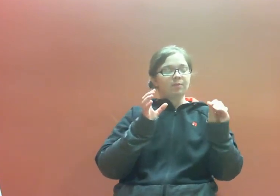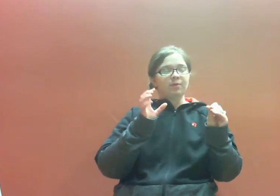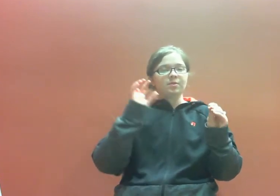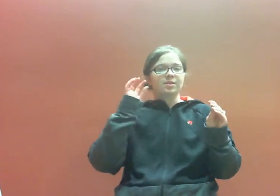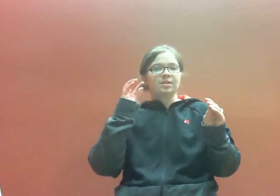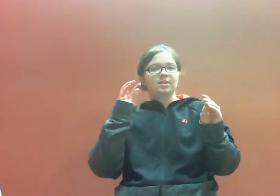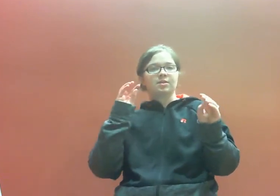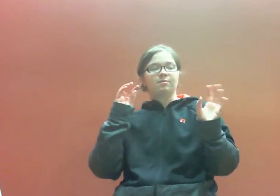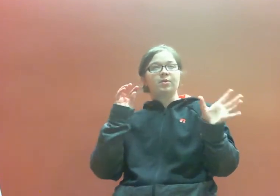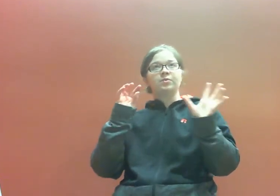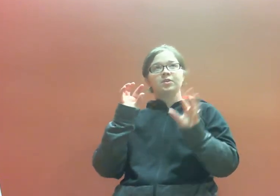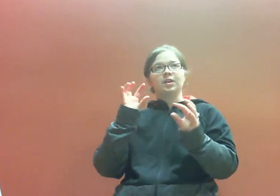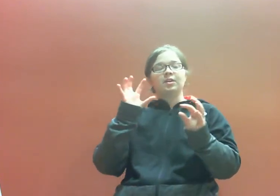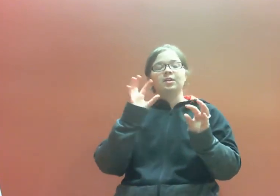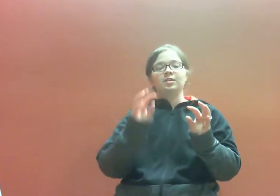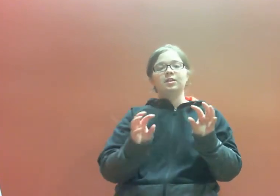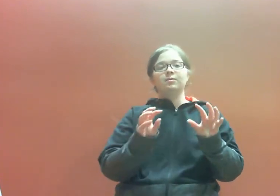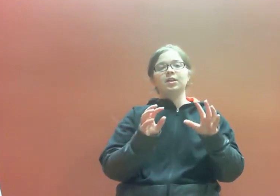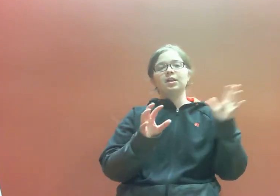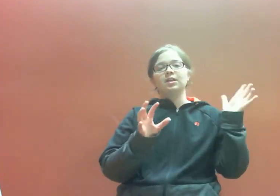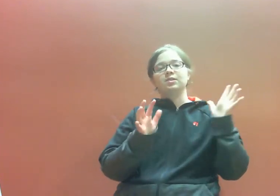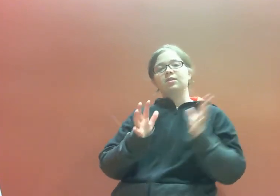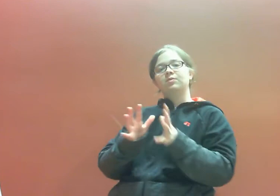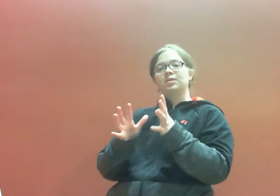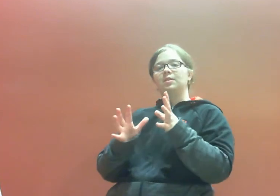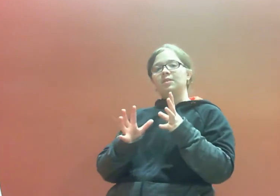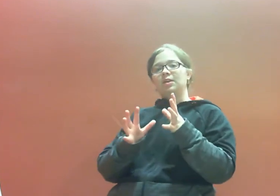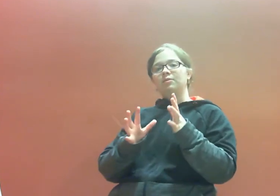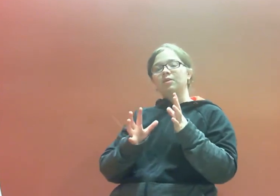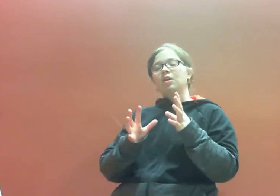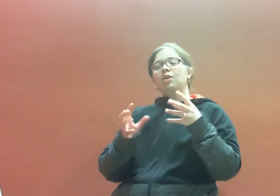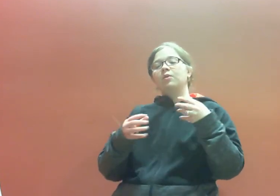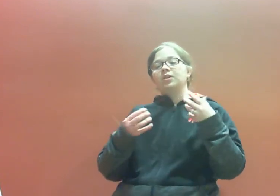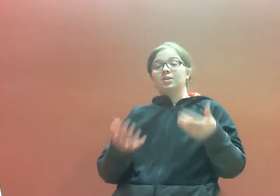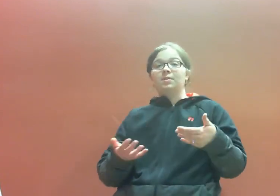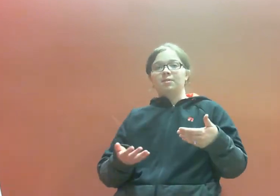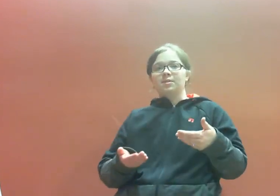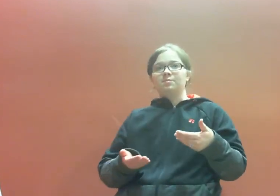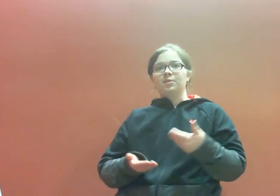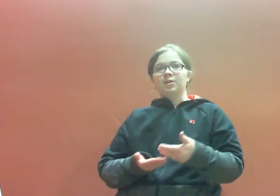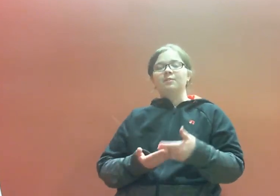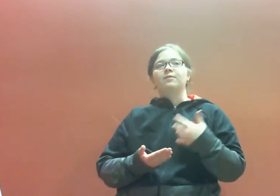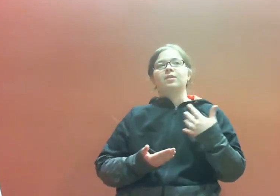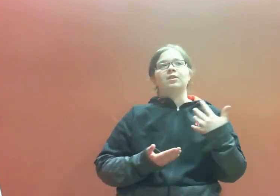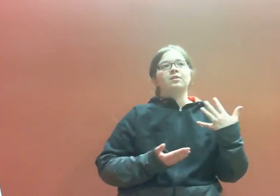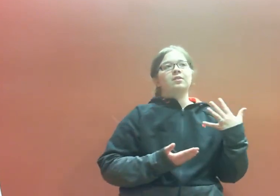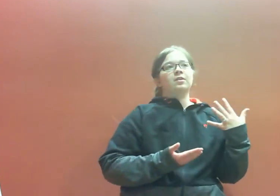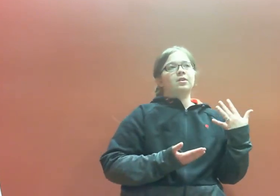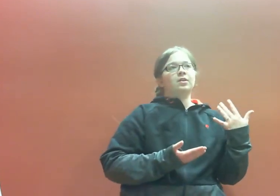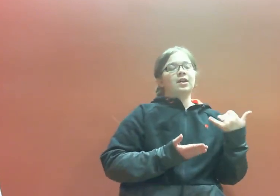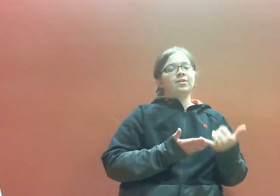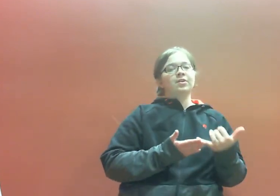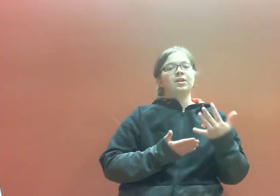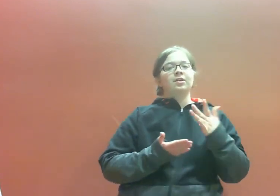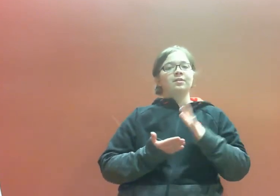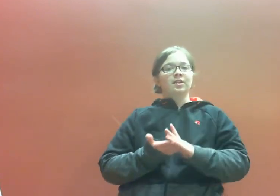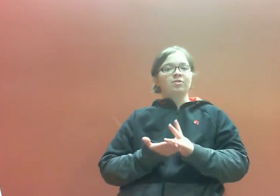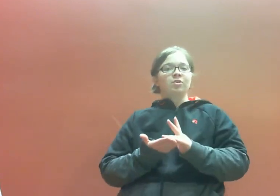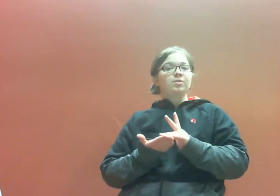bones or air into liquid, it slows them down, which is why it was important for the outer ear and the eardrum to speed